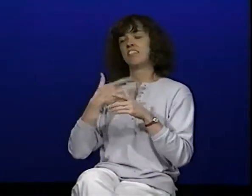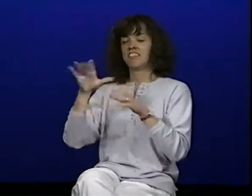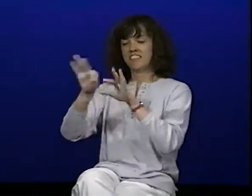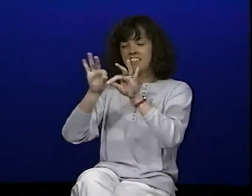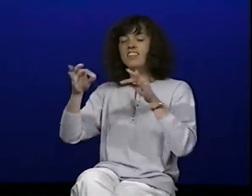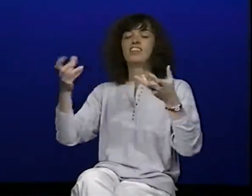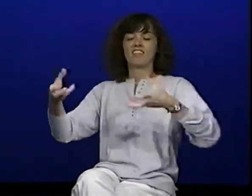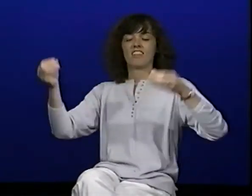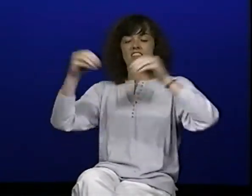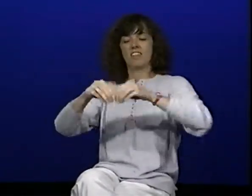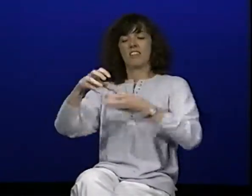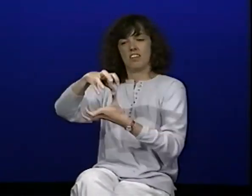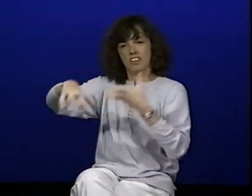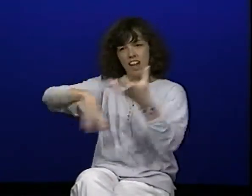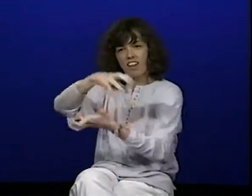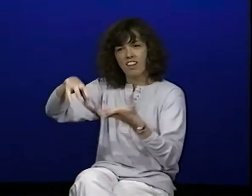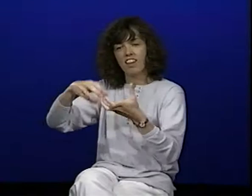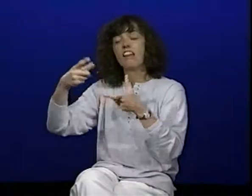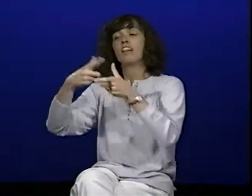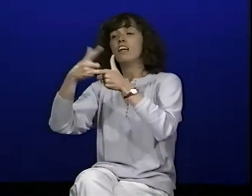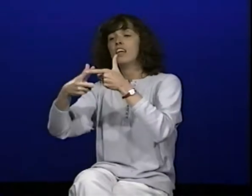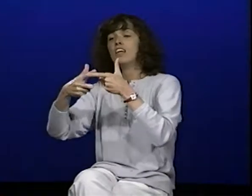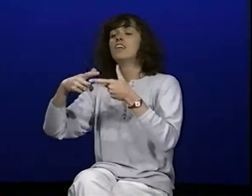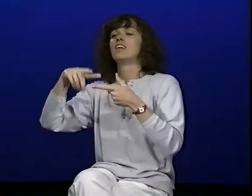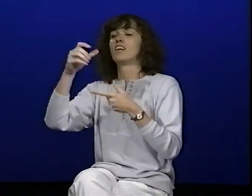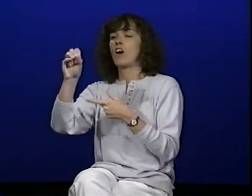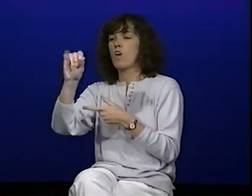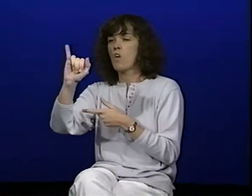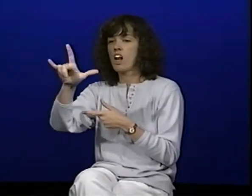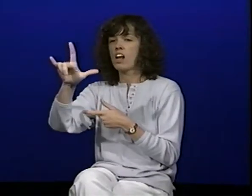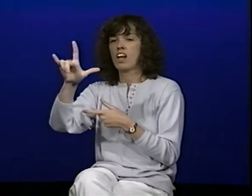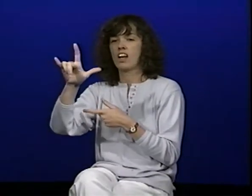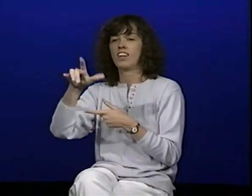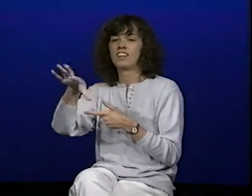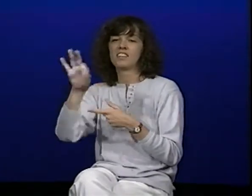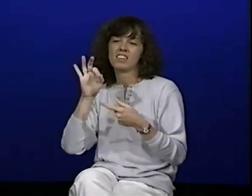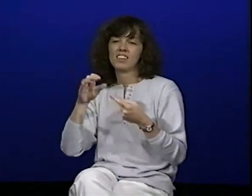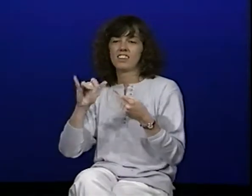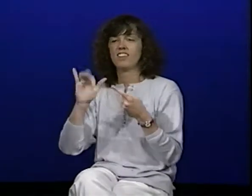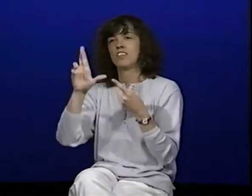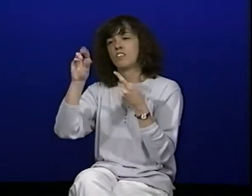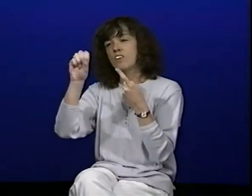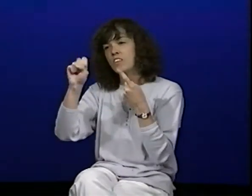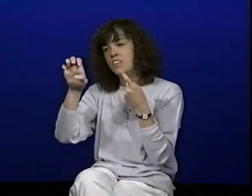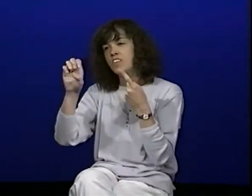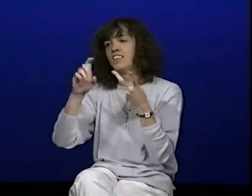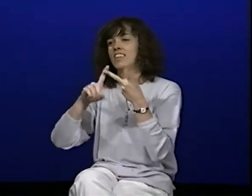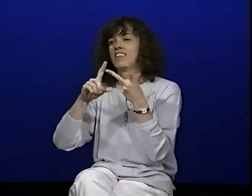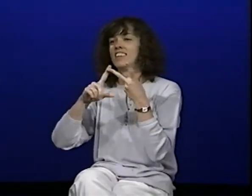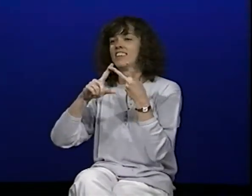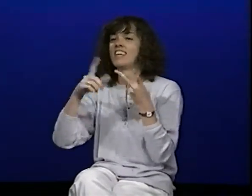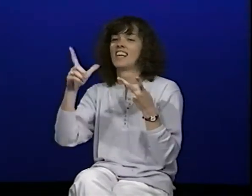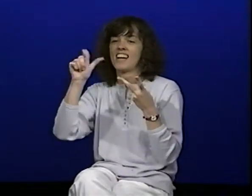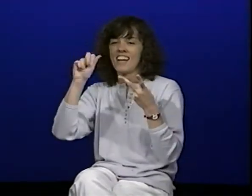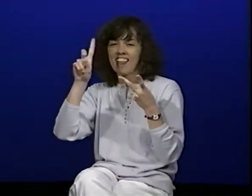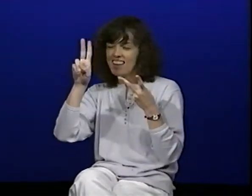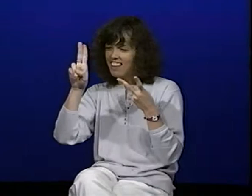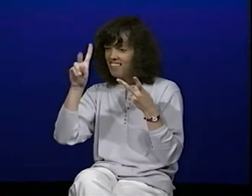enjoy, and you mix them with the flowers, and then you find some oil, perhaps rose